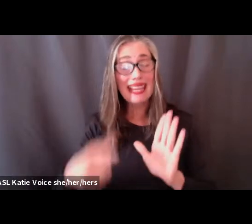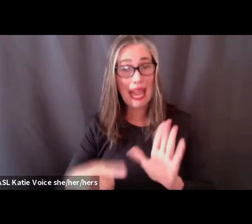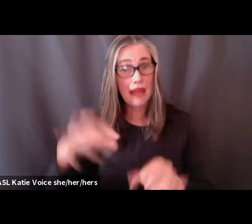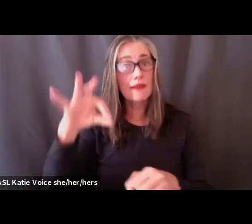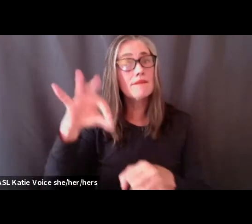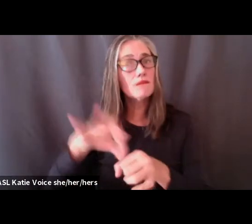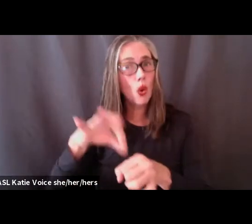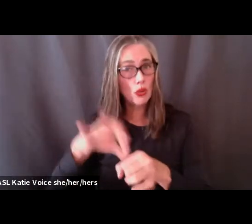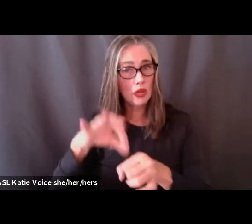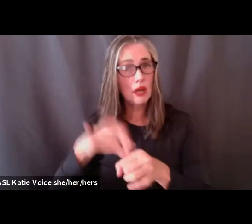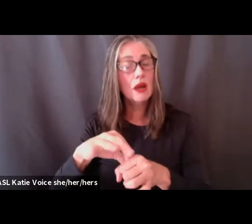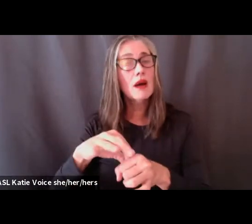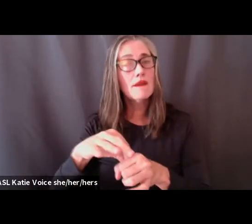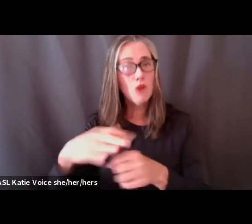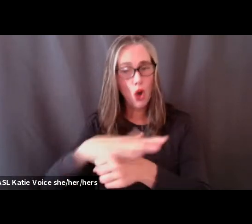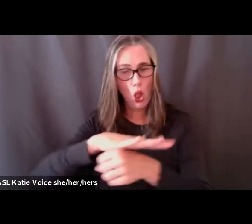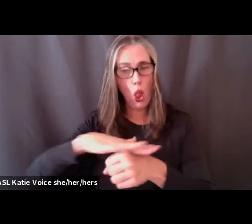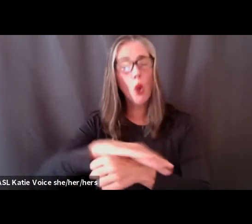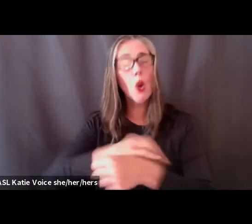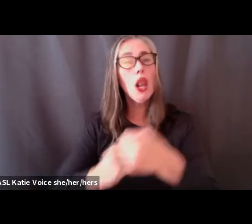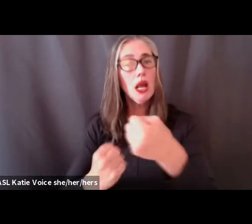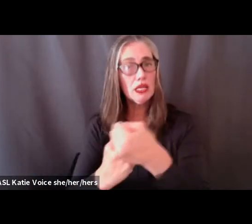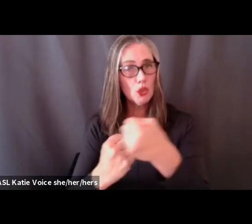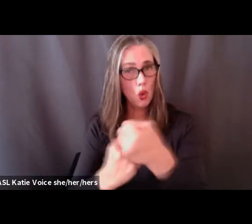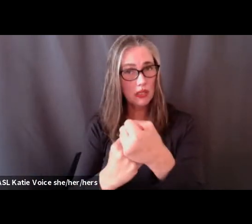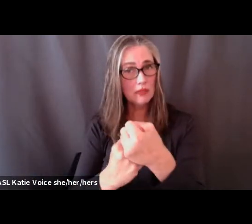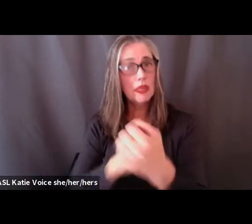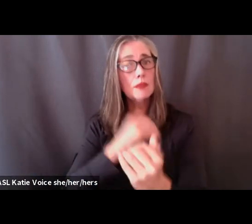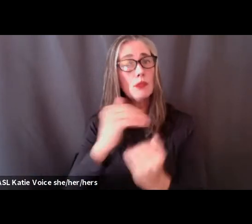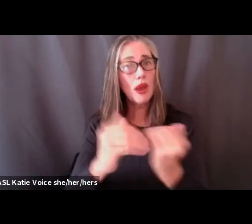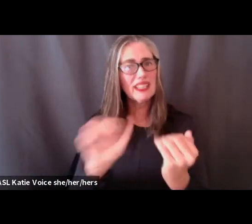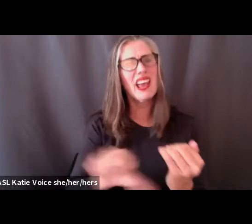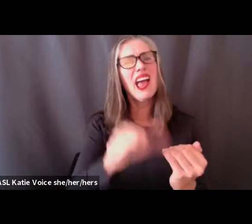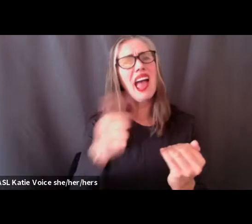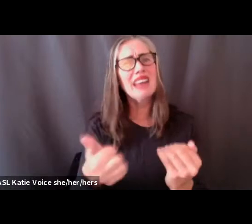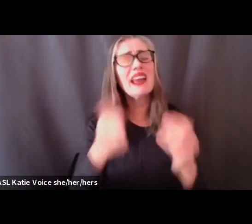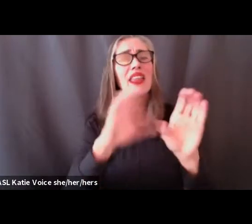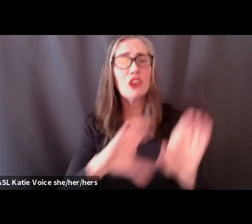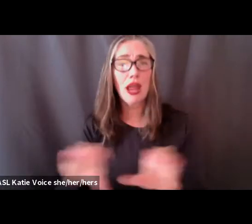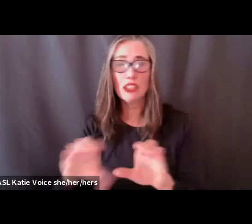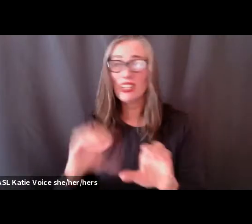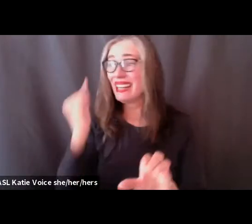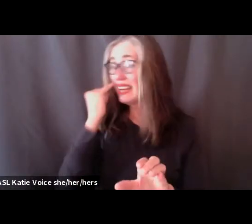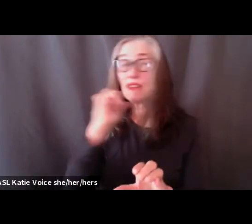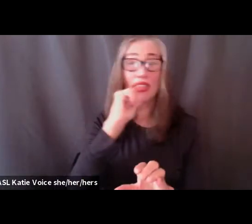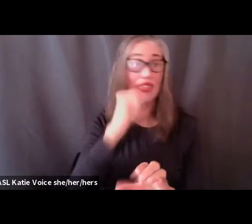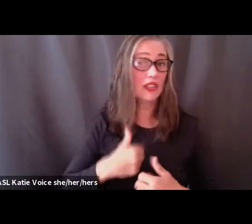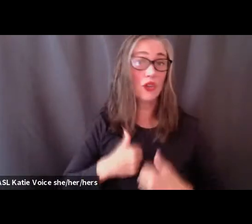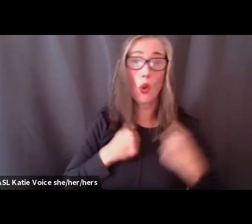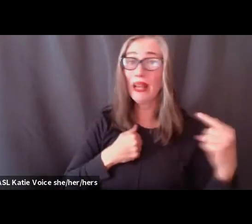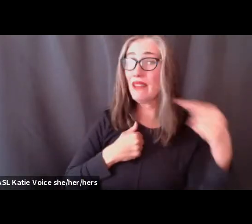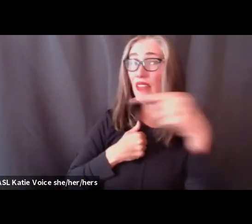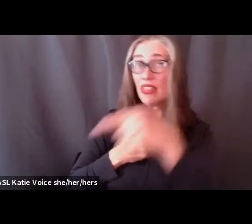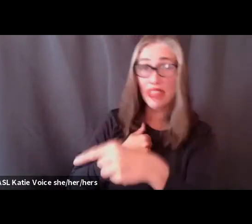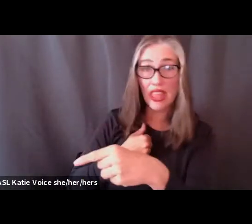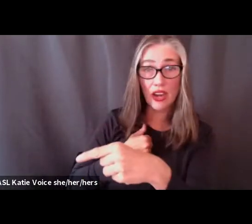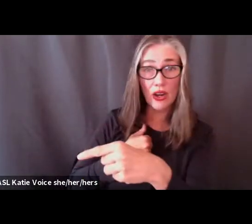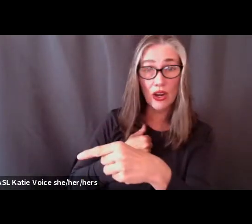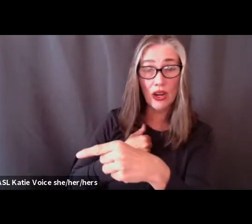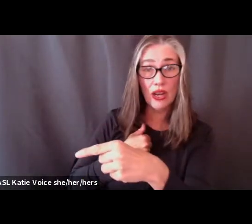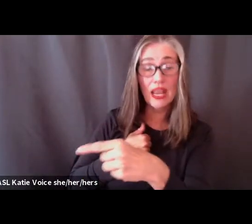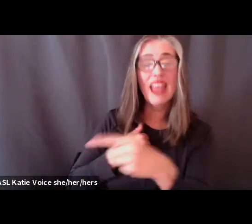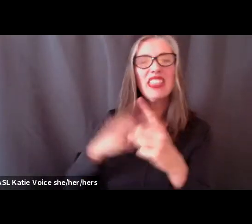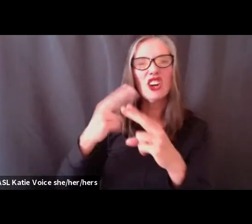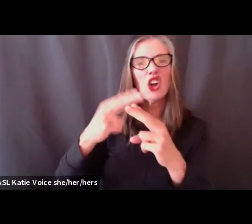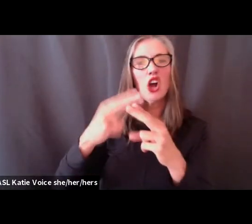endorsement processes and a variety of other actions where those who do not live those who are known as out-of-district appointments, do